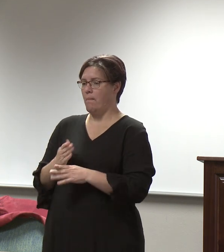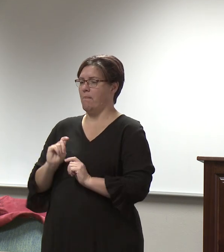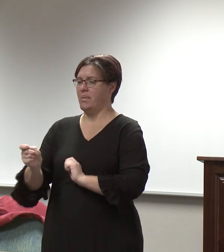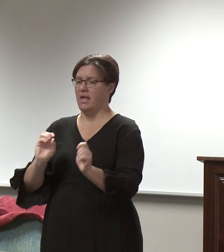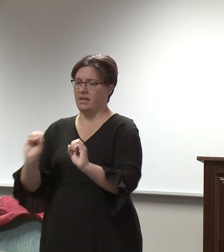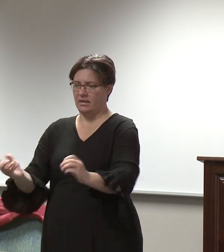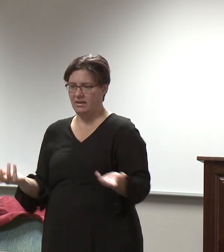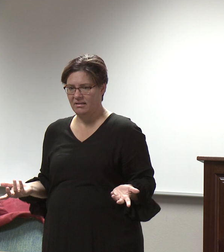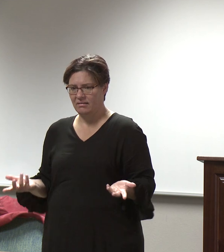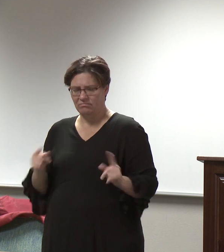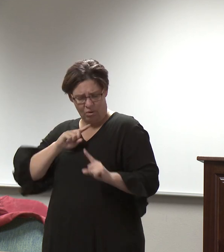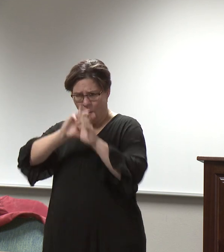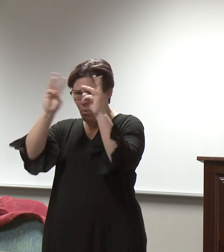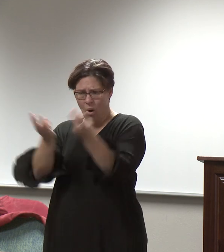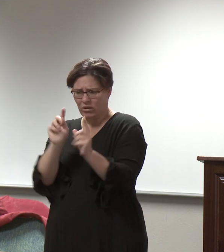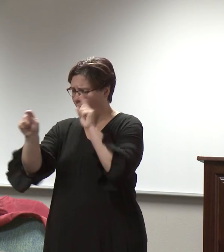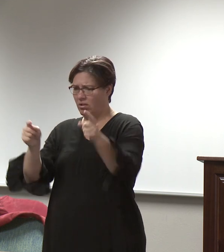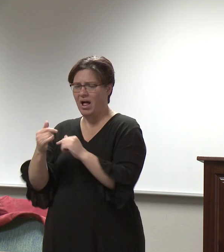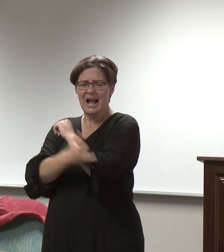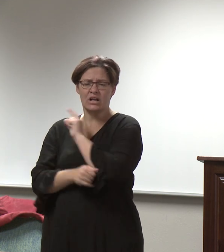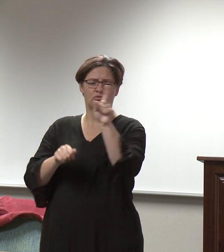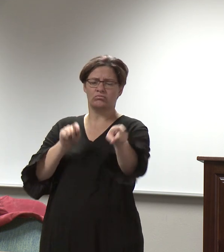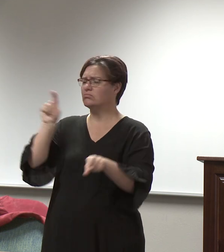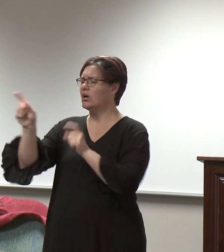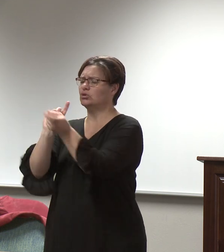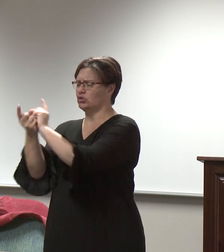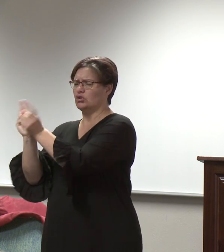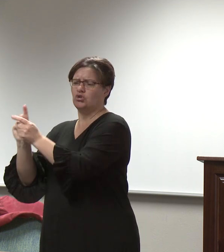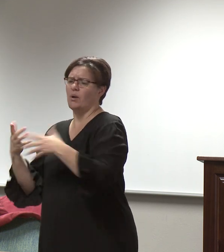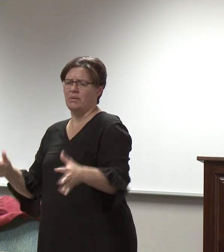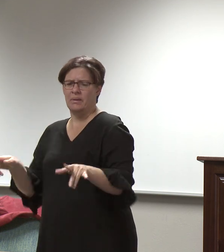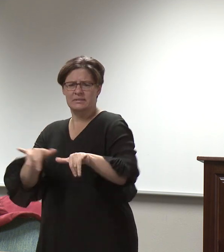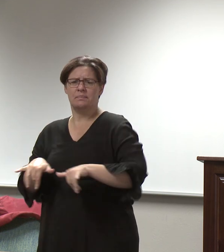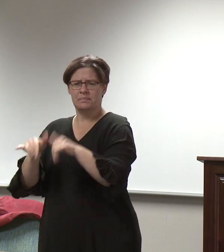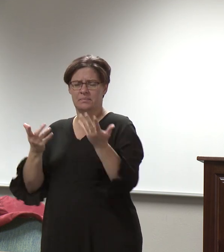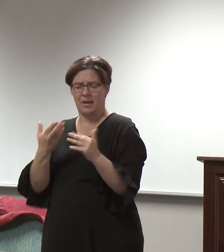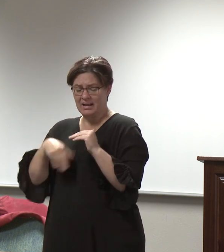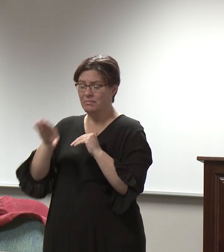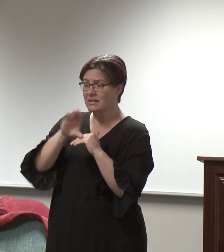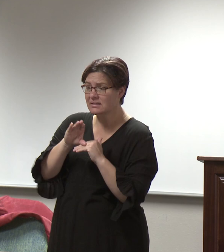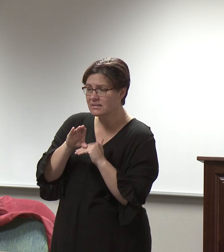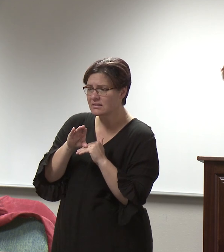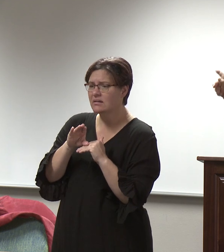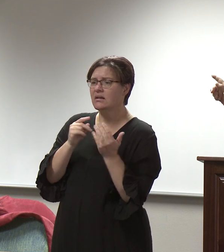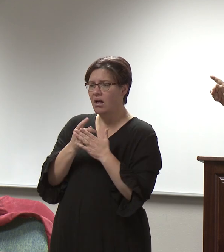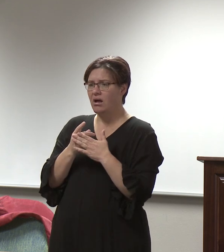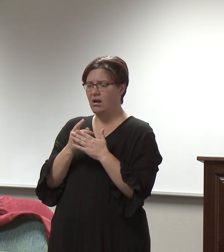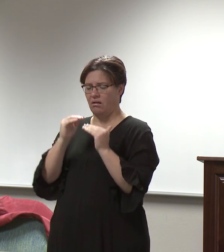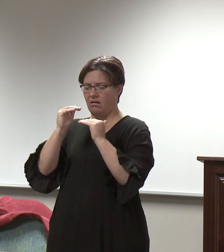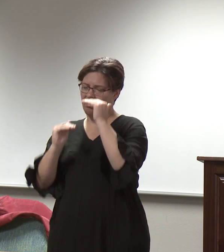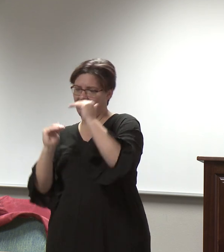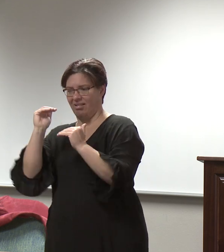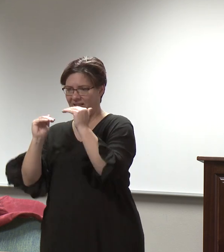everywhere. It changes from one country to the next. Because capitalism always developed in a kind of an even,